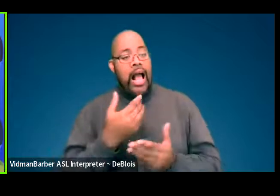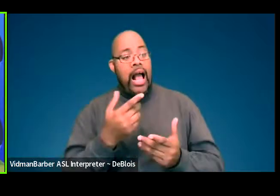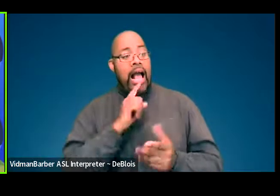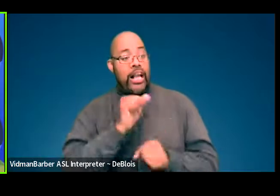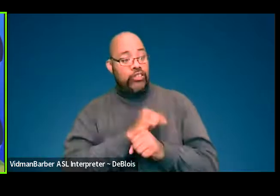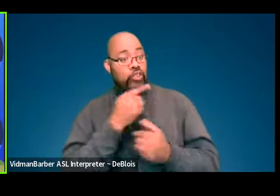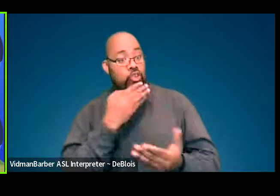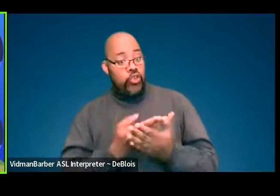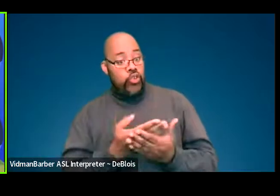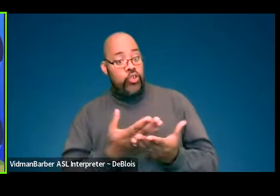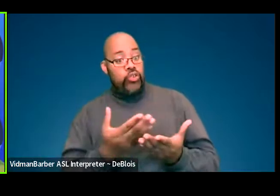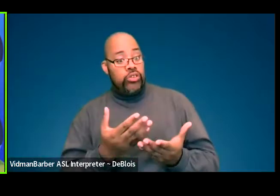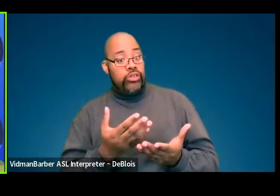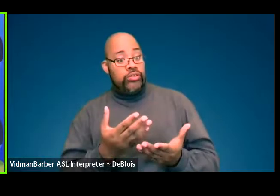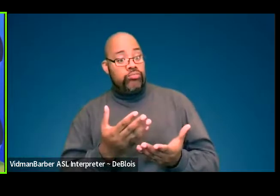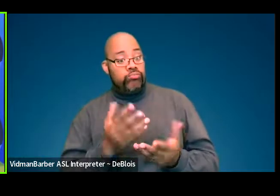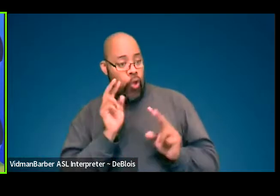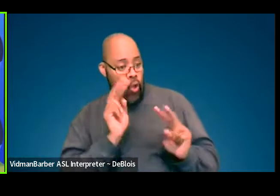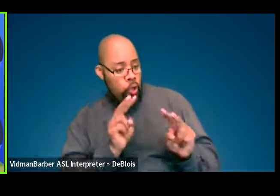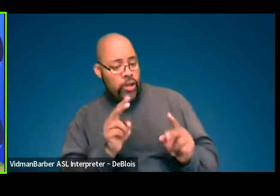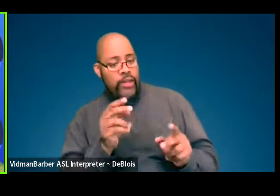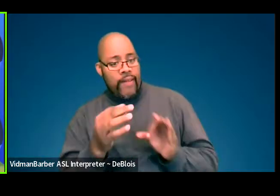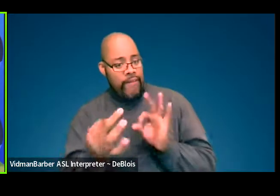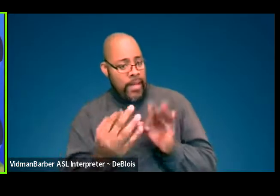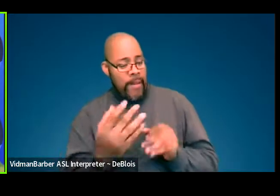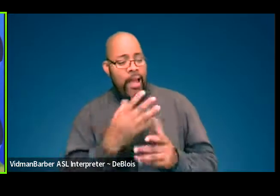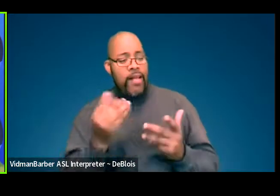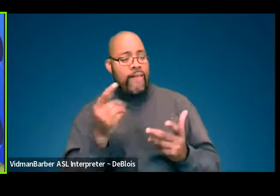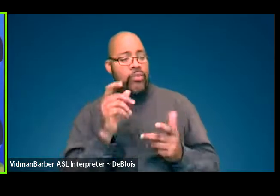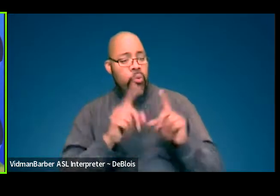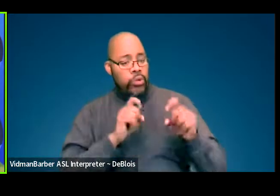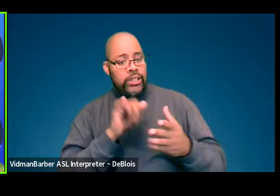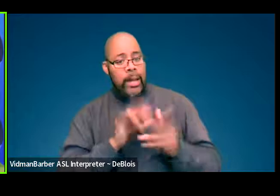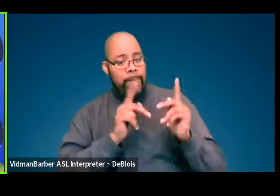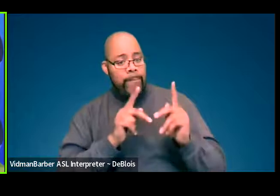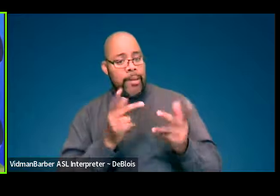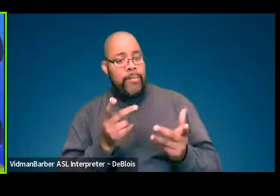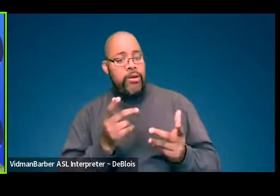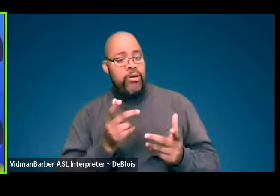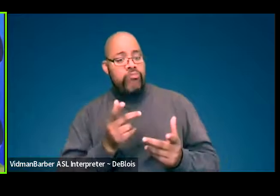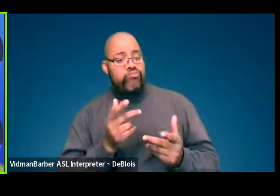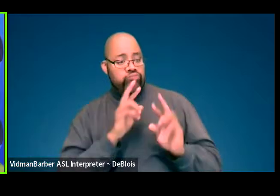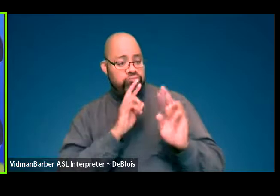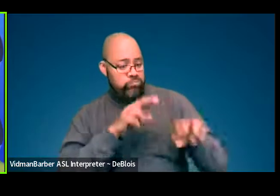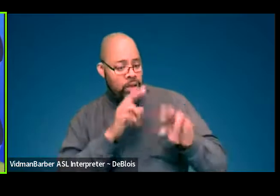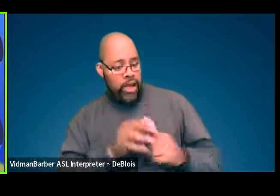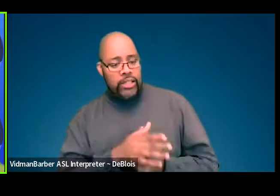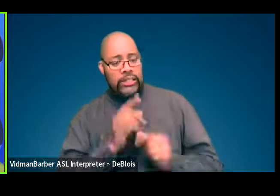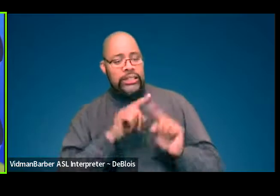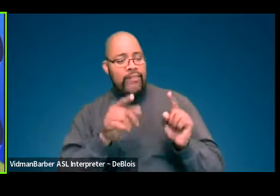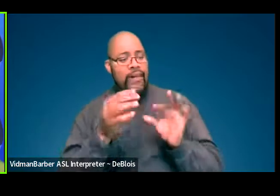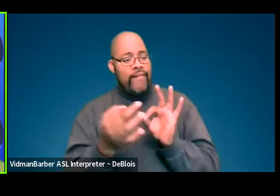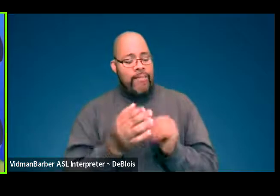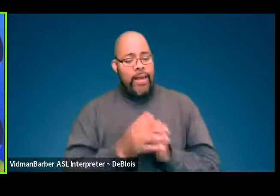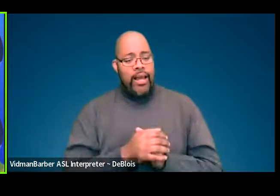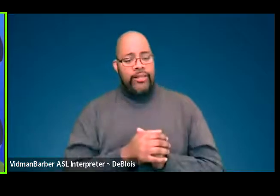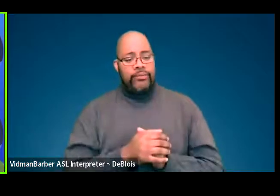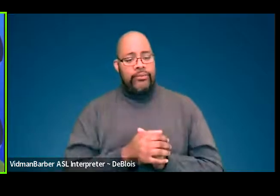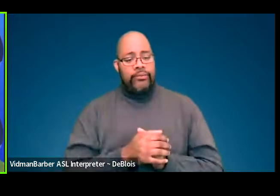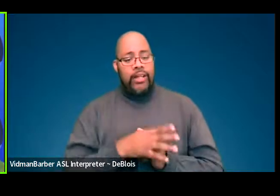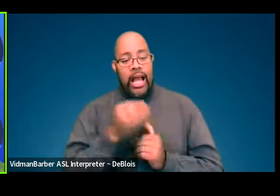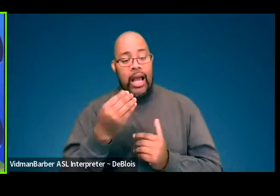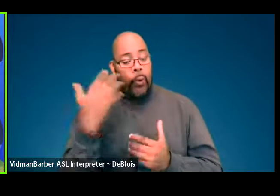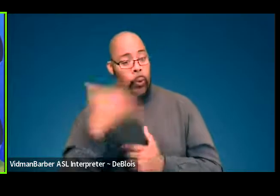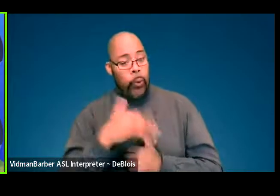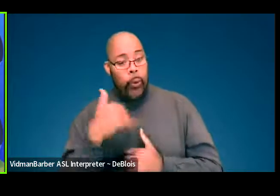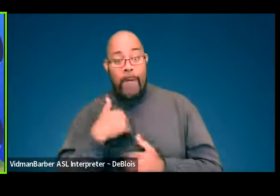really good, looking at the feedback and a lot of the questions that people were, responding to and the different feedback. And